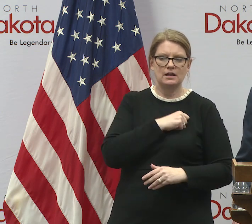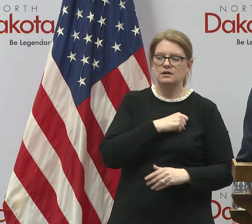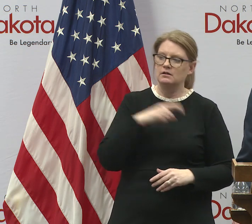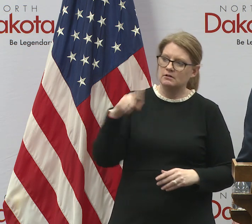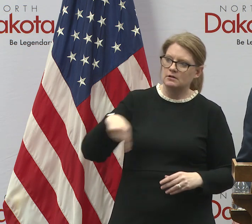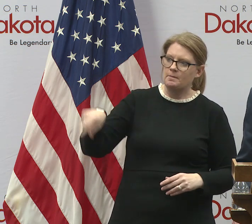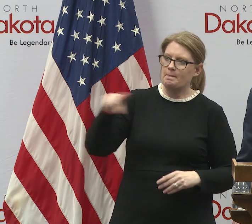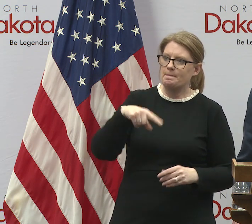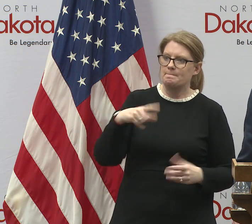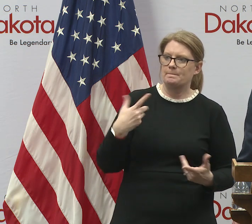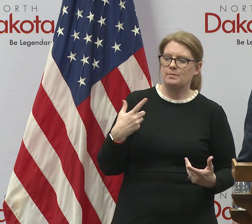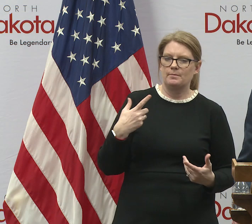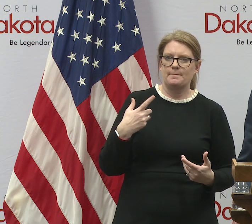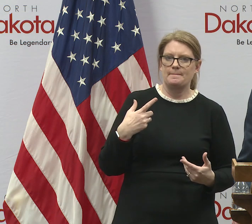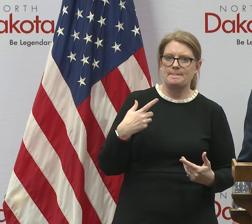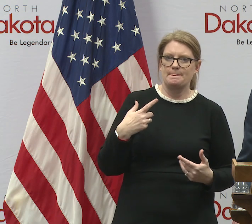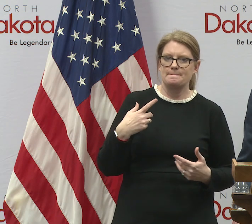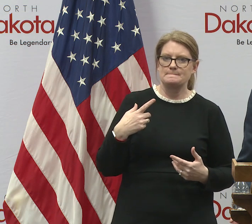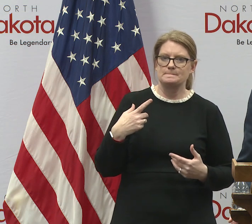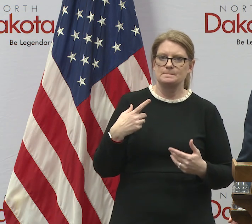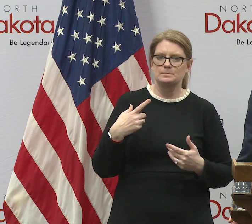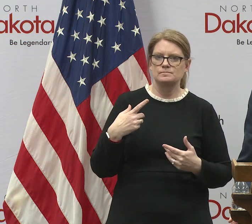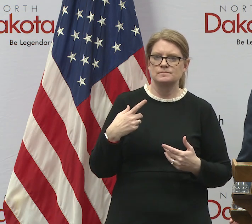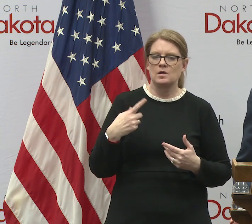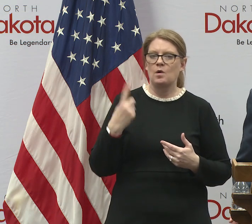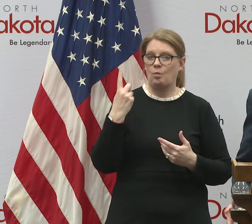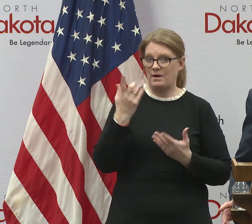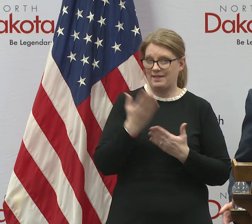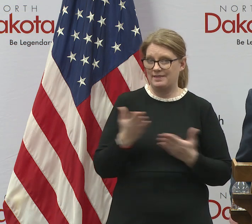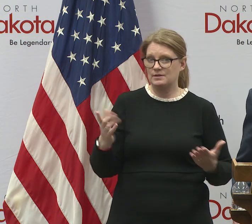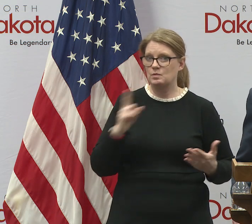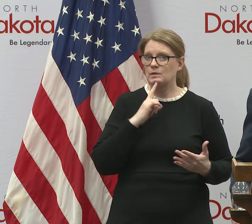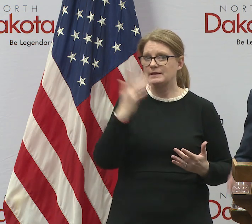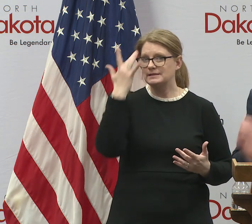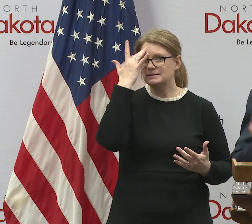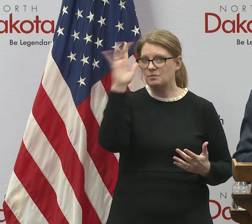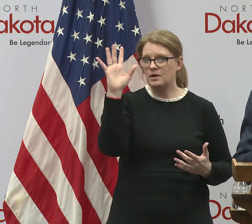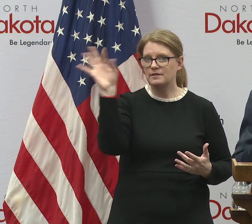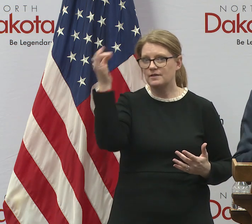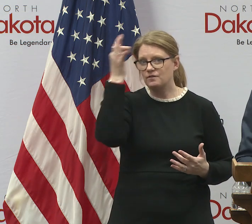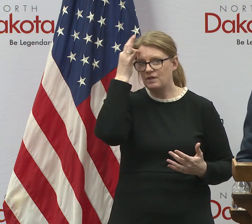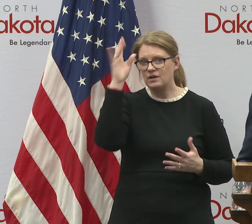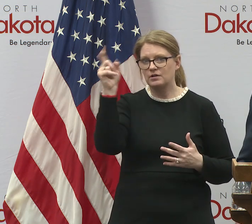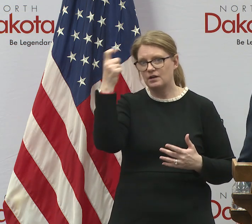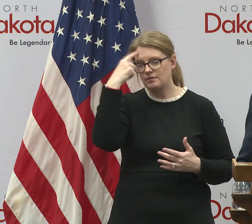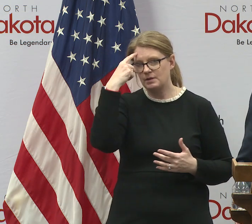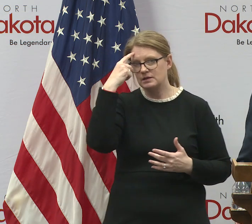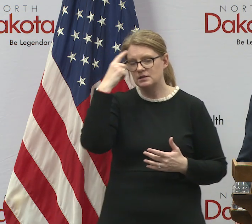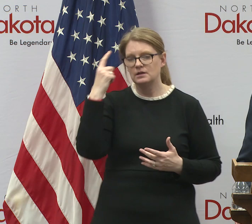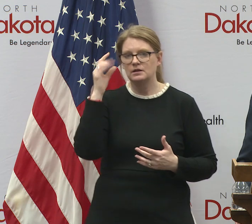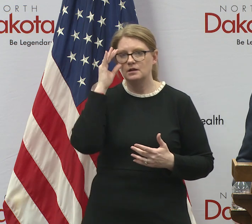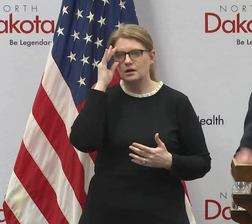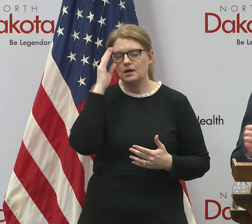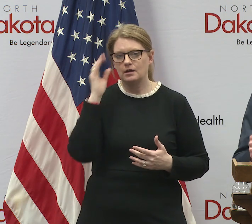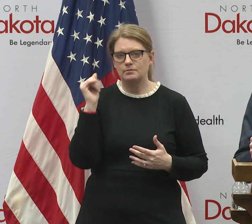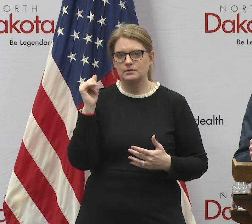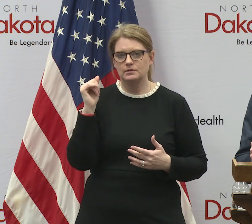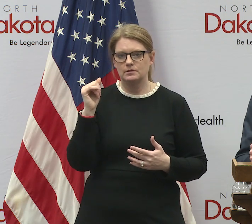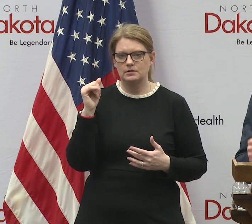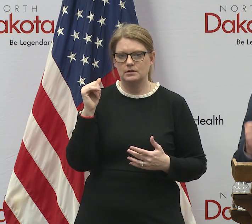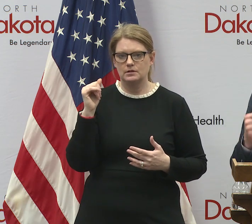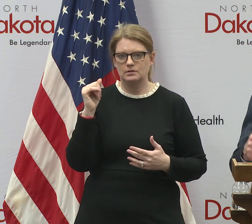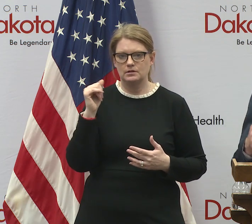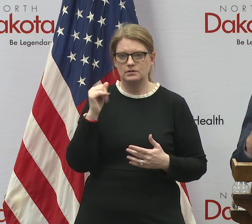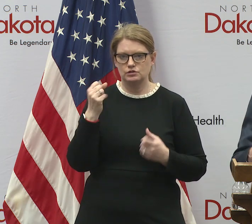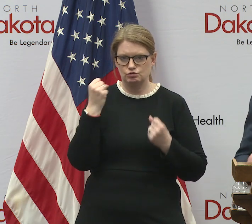on that, but one of the ways that we think would be very smart for the federal government to channel dollars to states would be